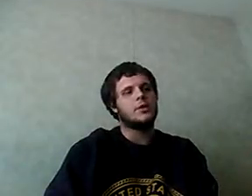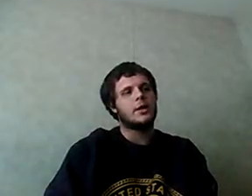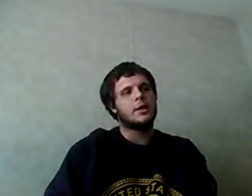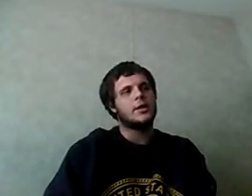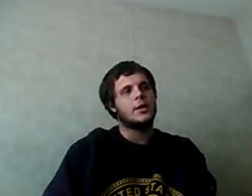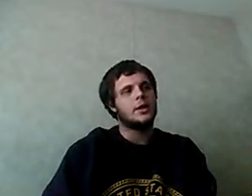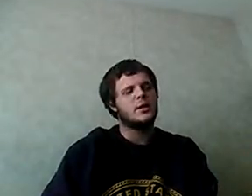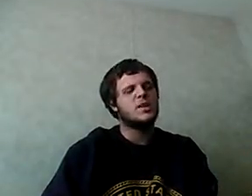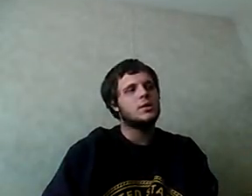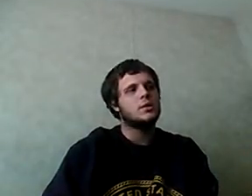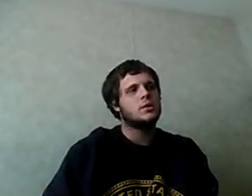recommend